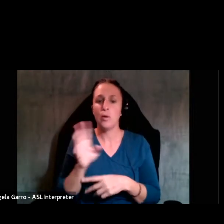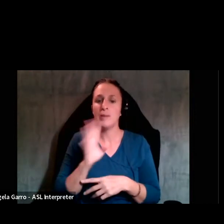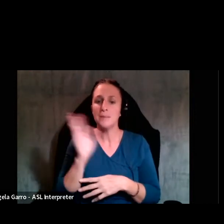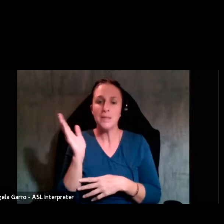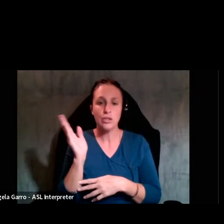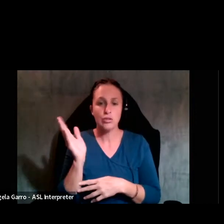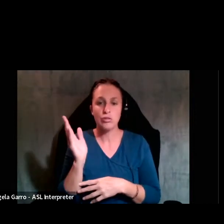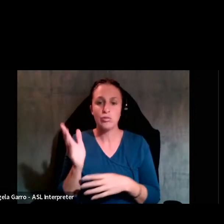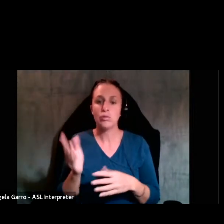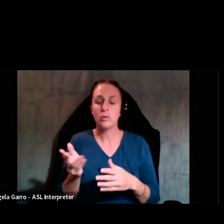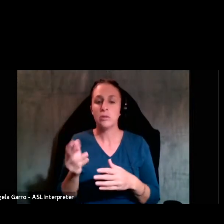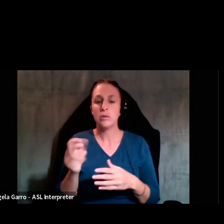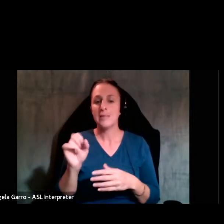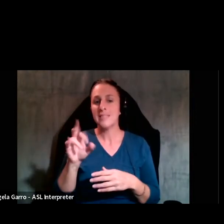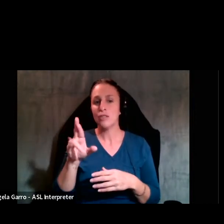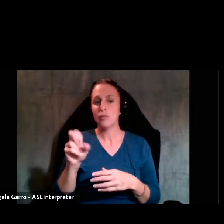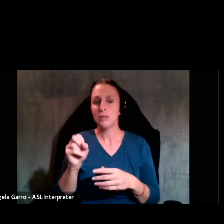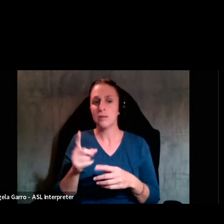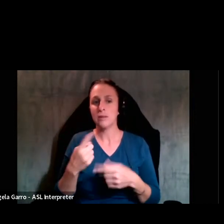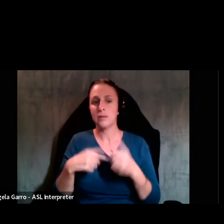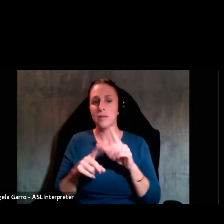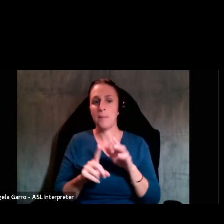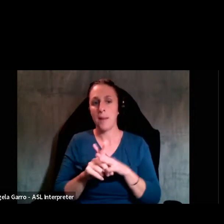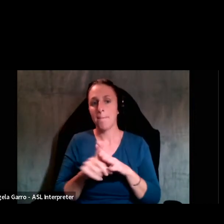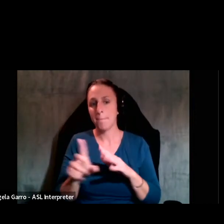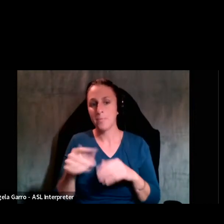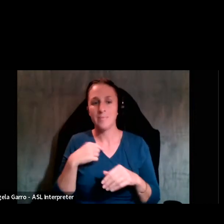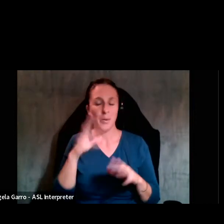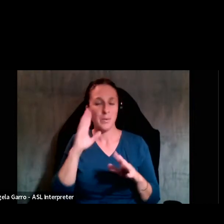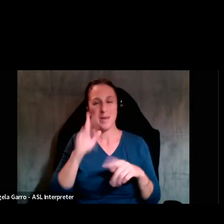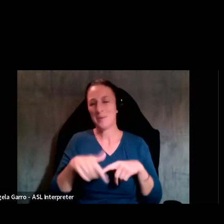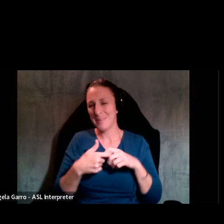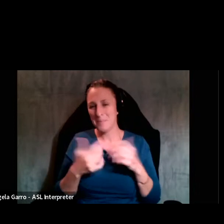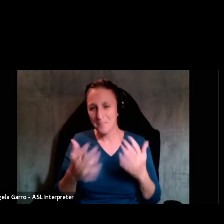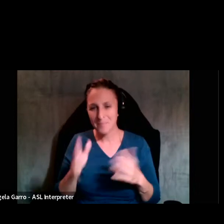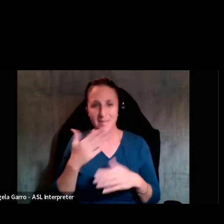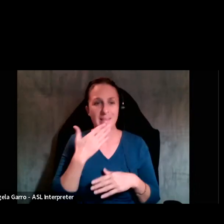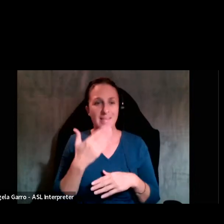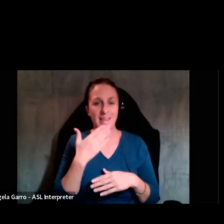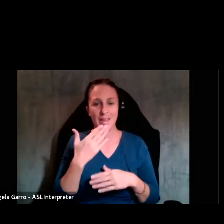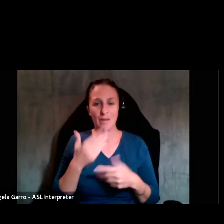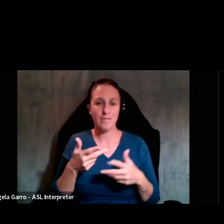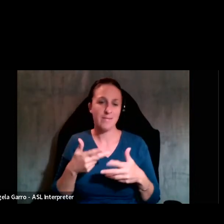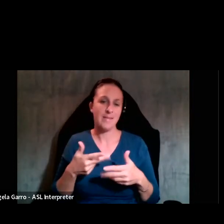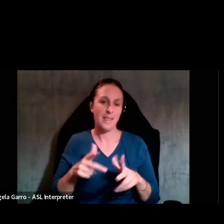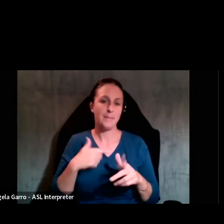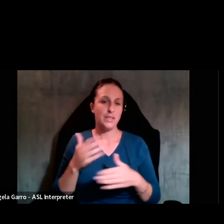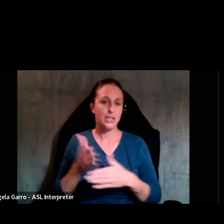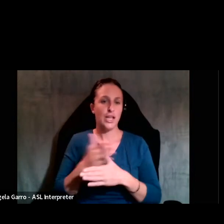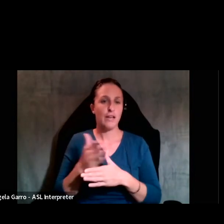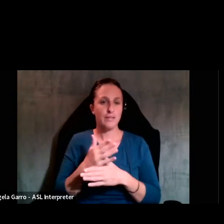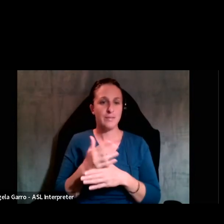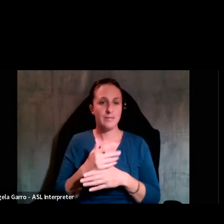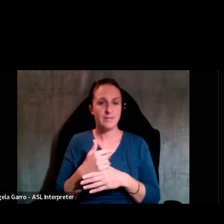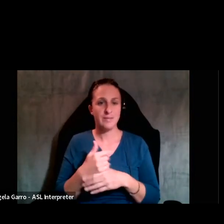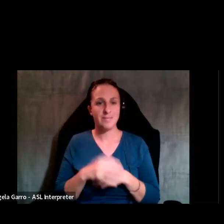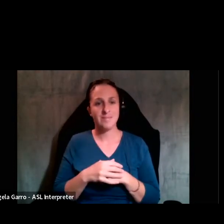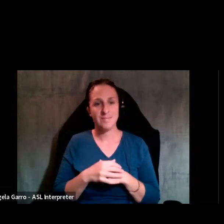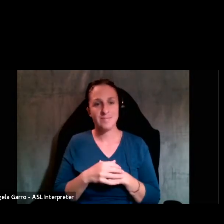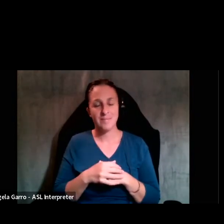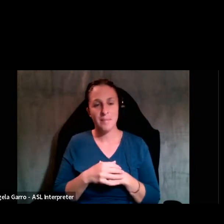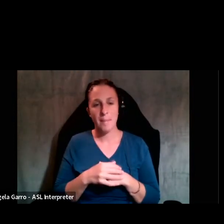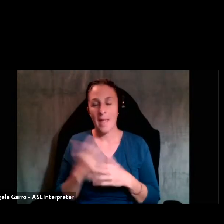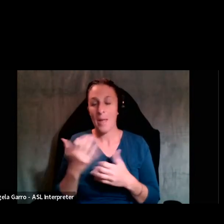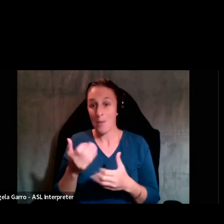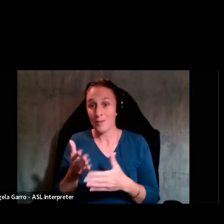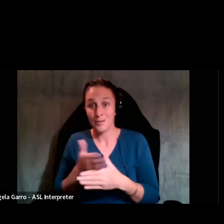up. Right, so I'll stop there. So thank you for allowing me to share. Thank If you you. want to share more about those speaker series. I was just